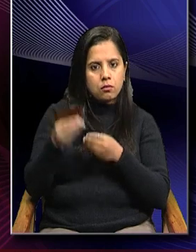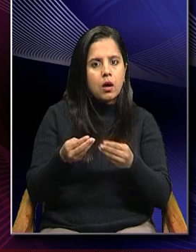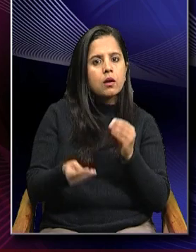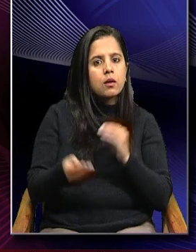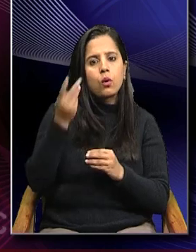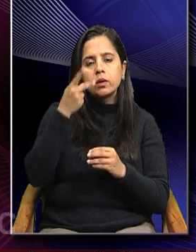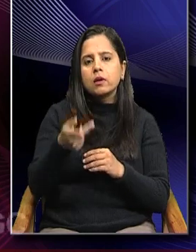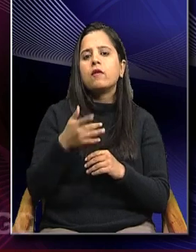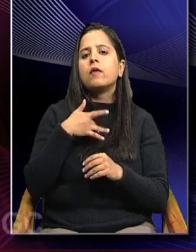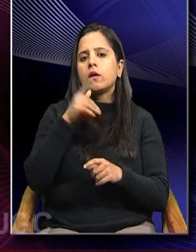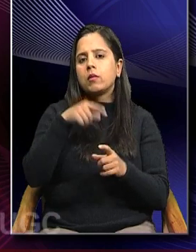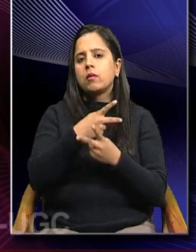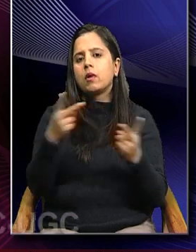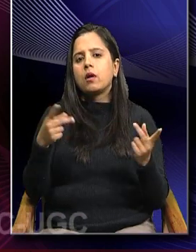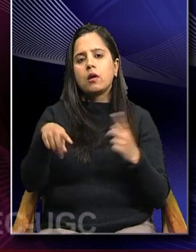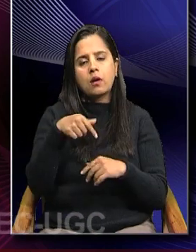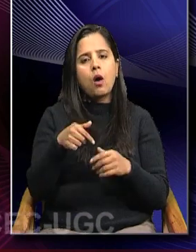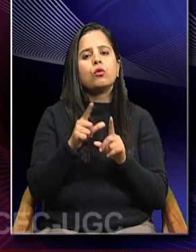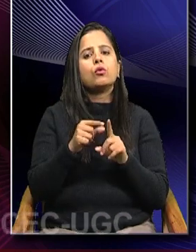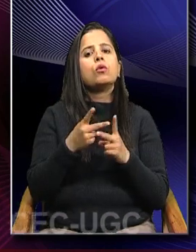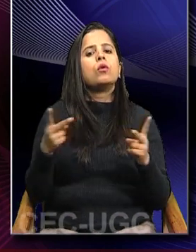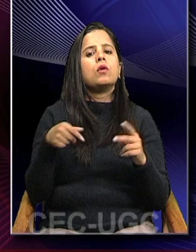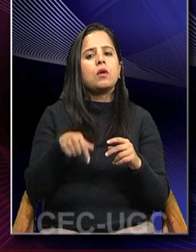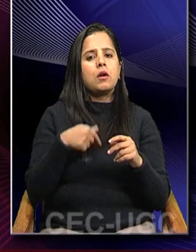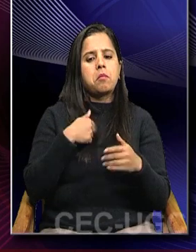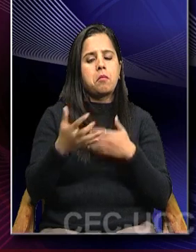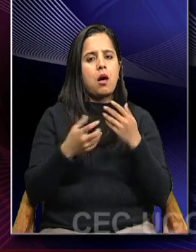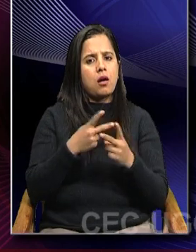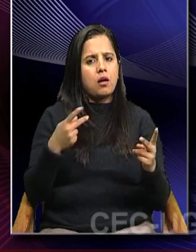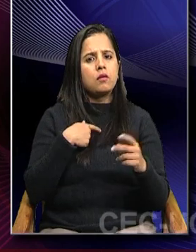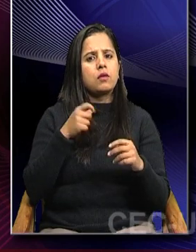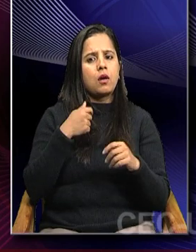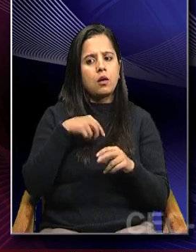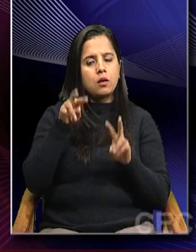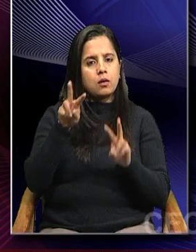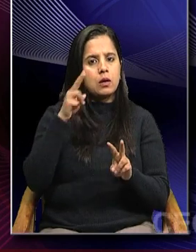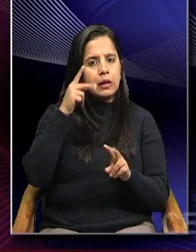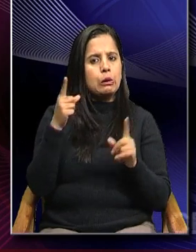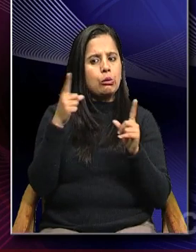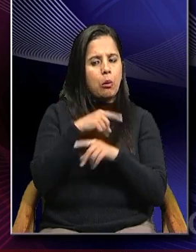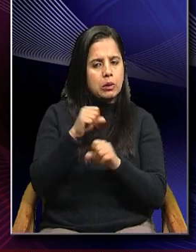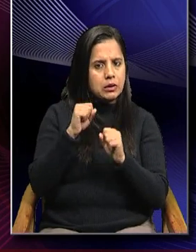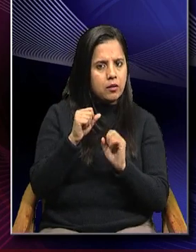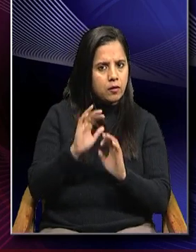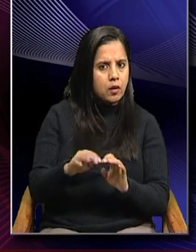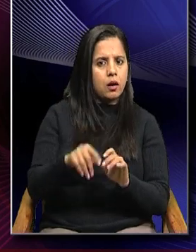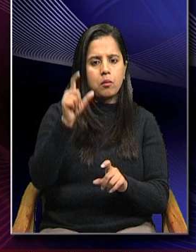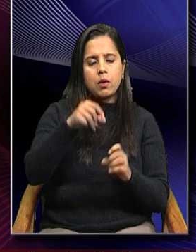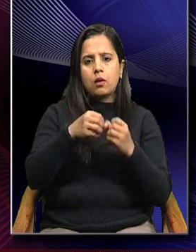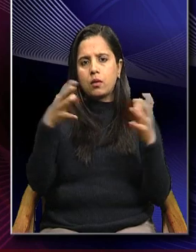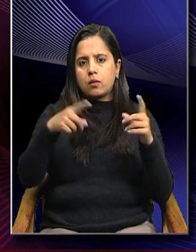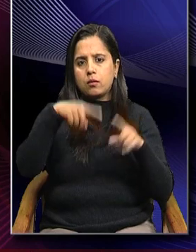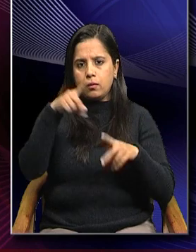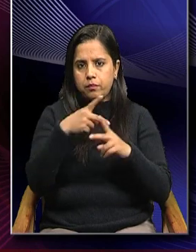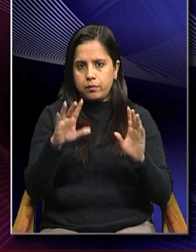is the type of population we are going to deal with, as a marketer we can recognize the complexities of the demographic